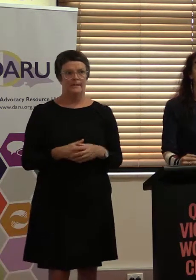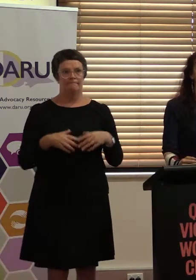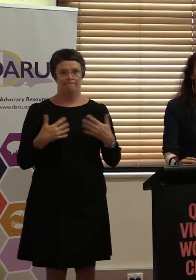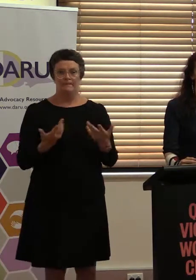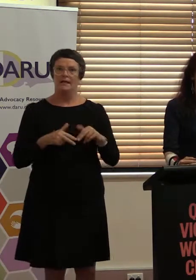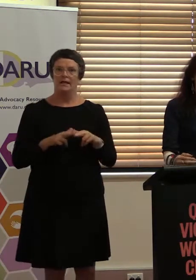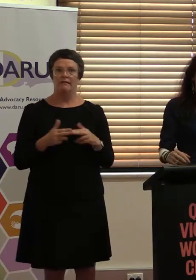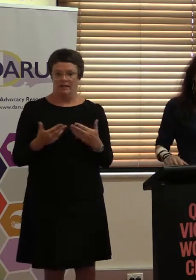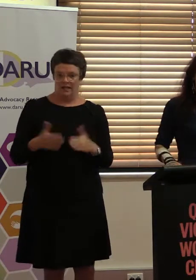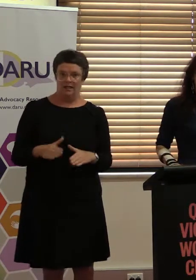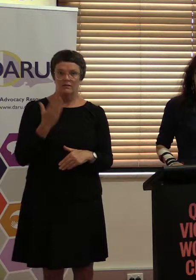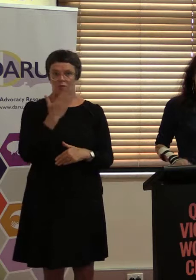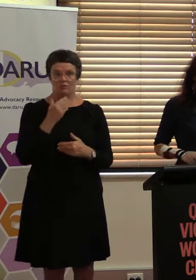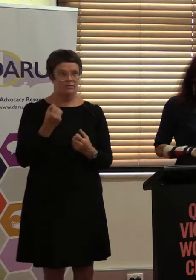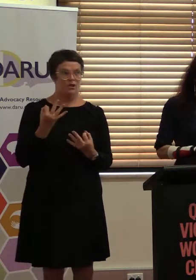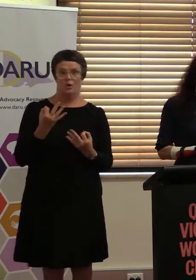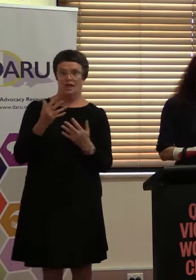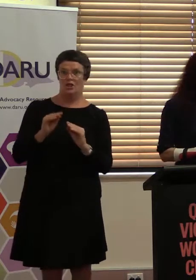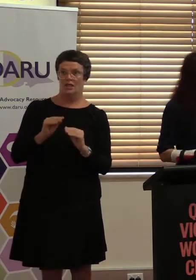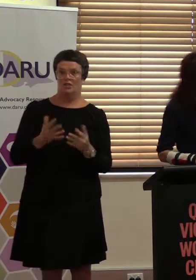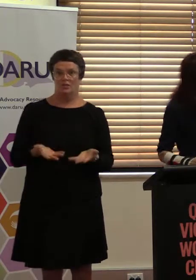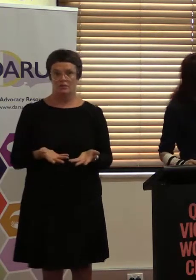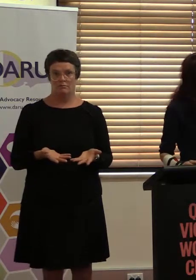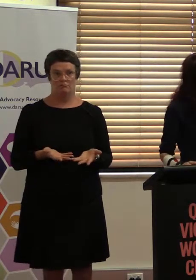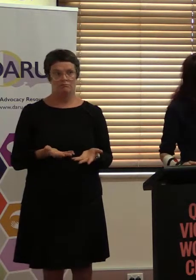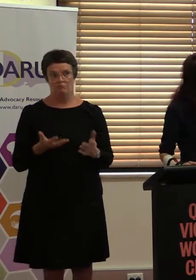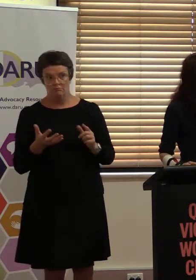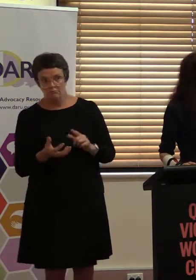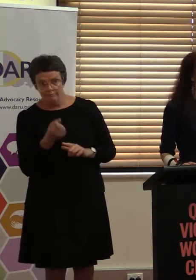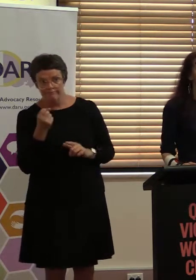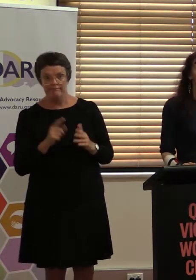school without an education, you won't get a job.